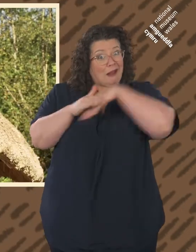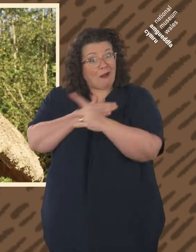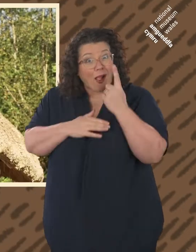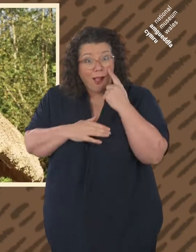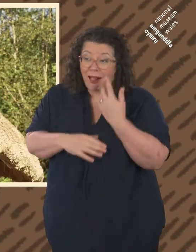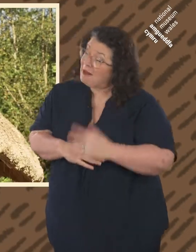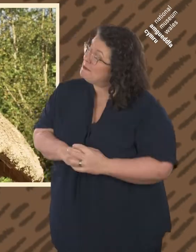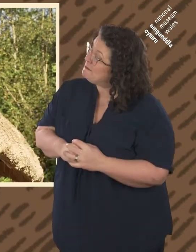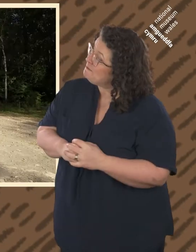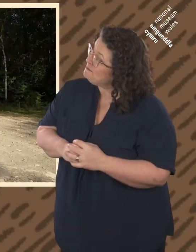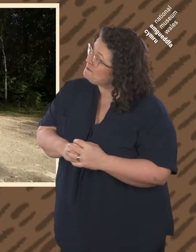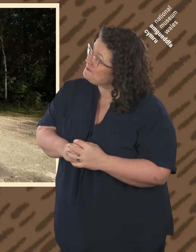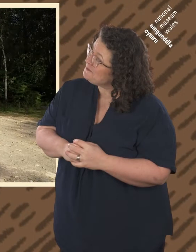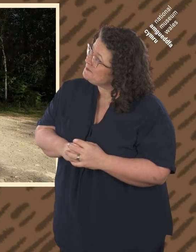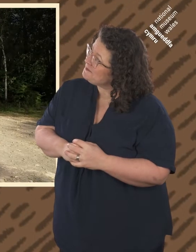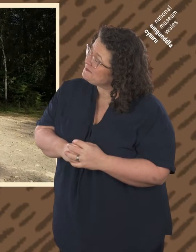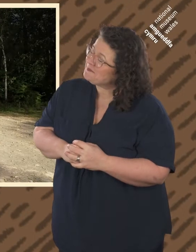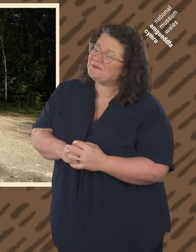like.